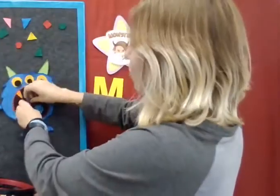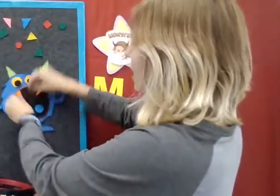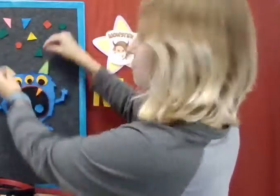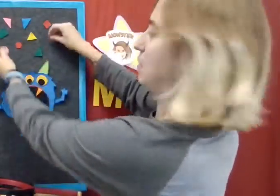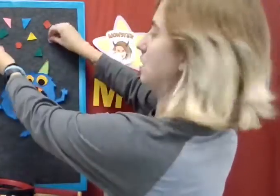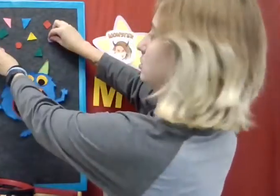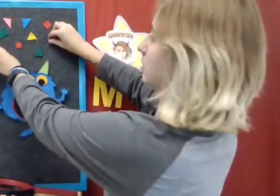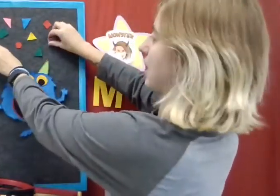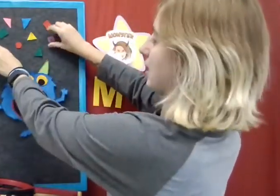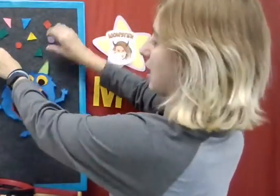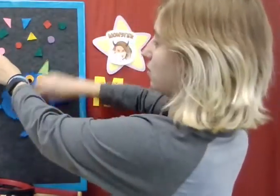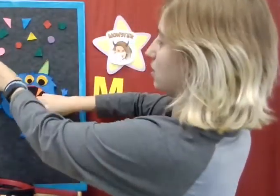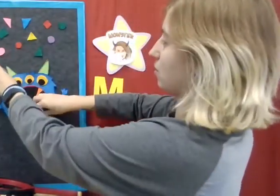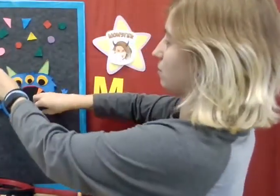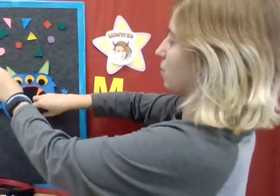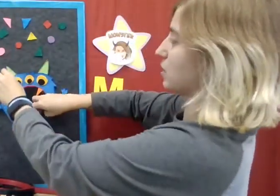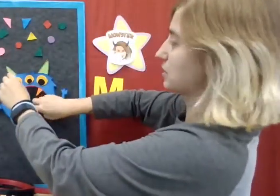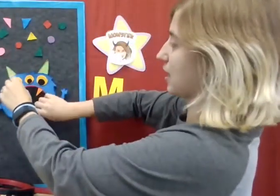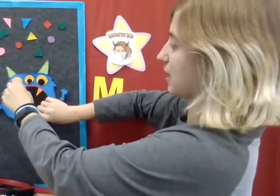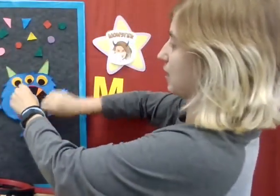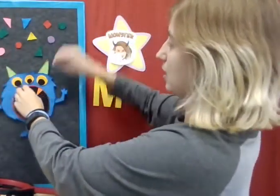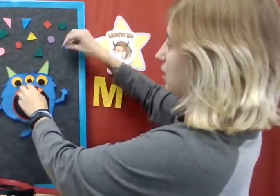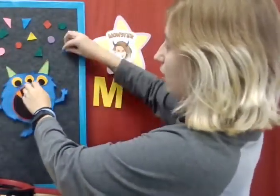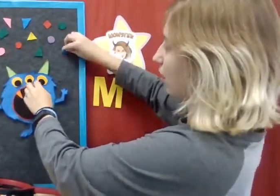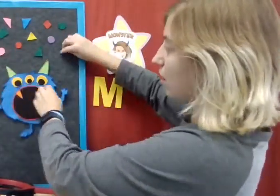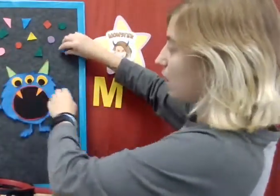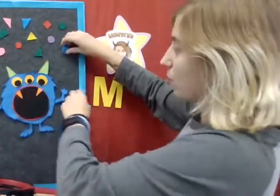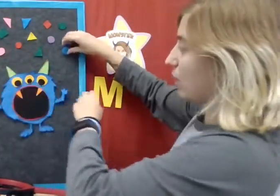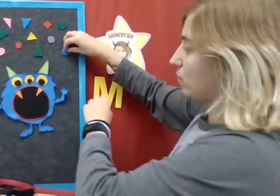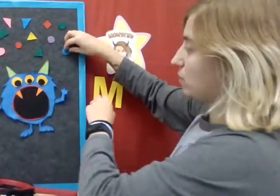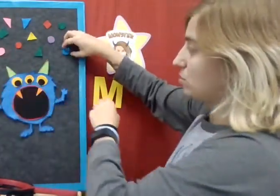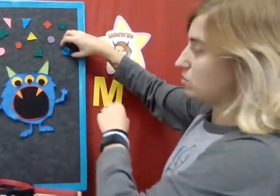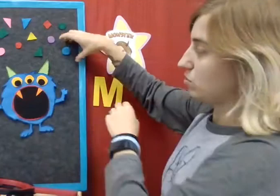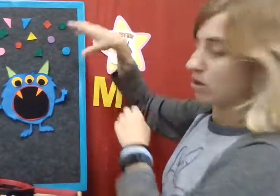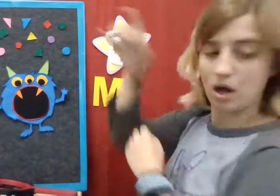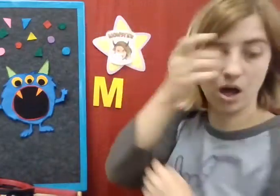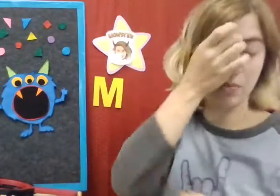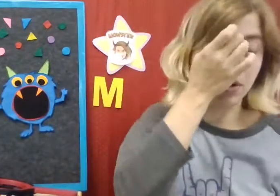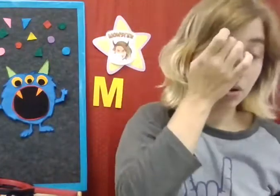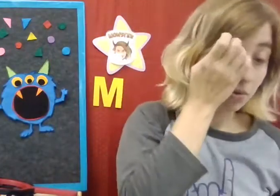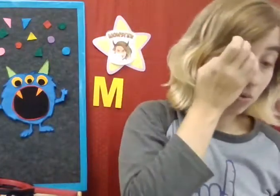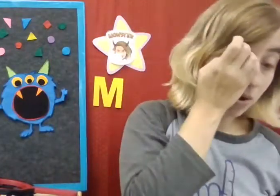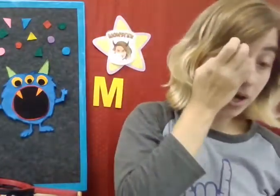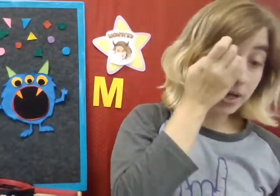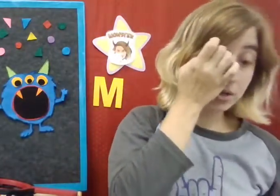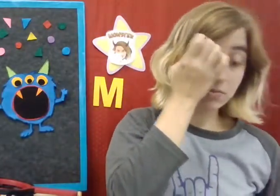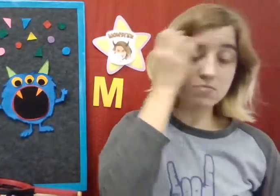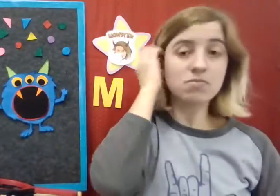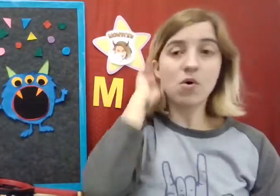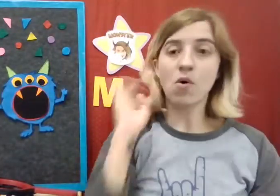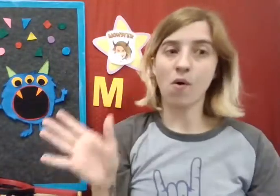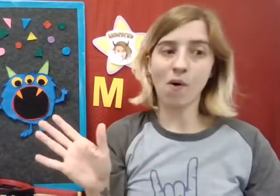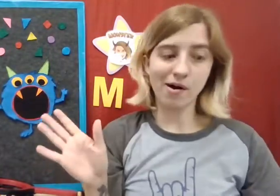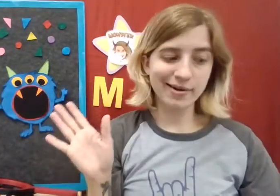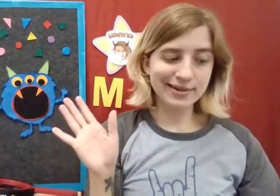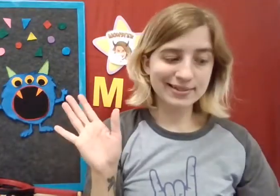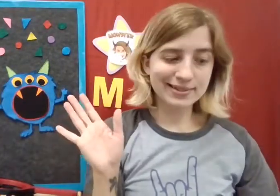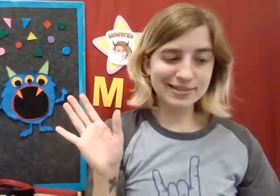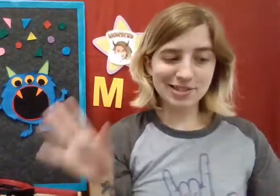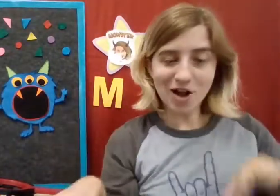have monster hang out here for a second while we do one more song